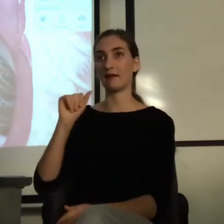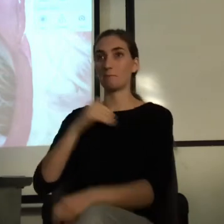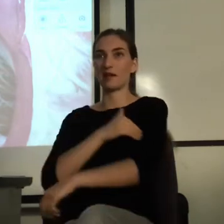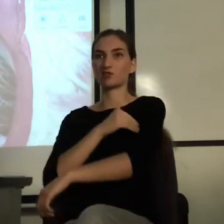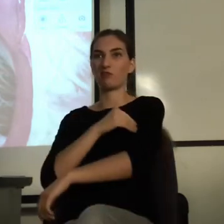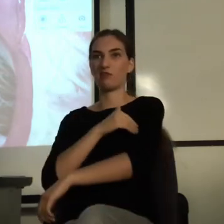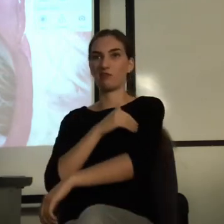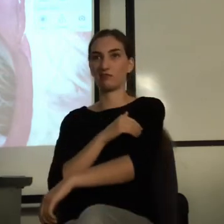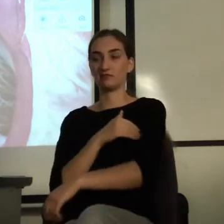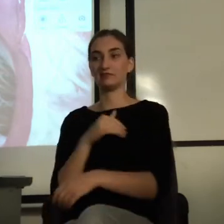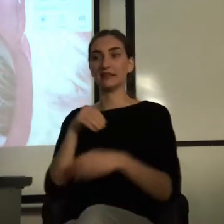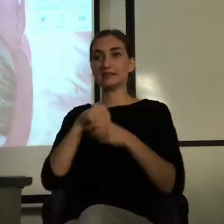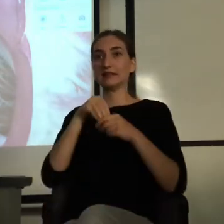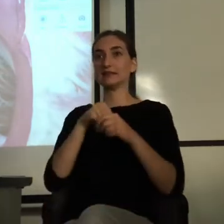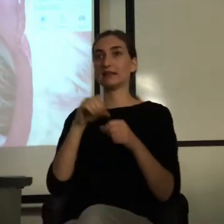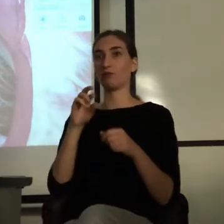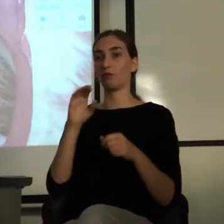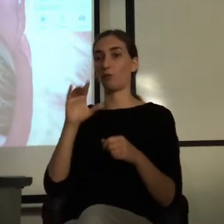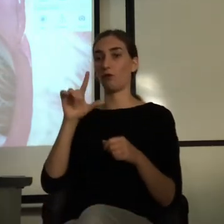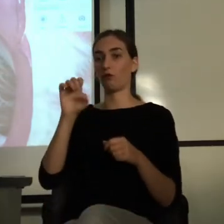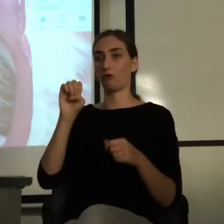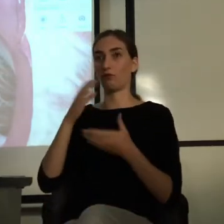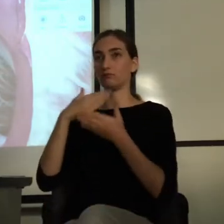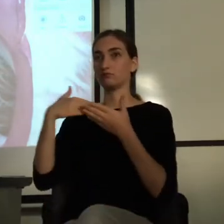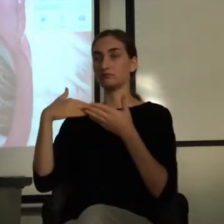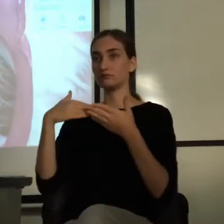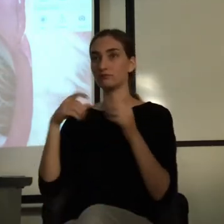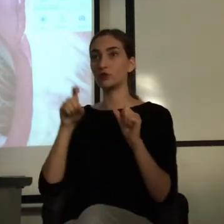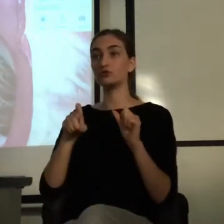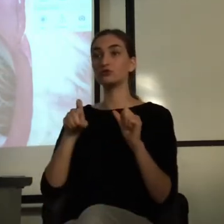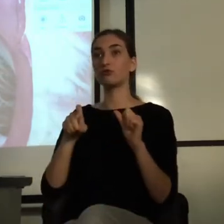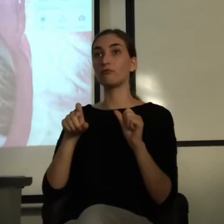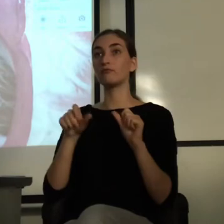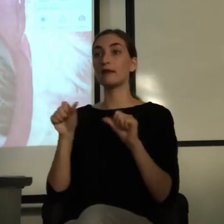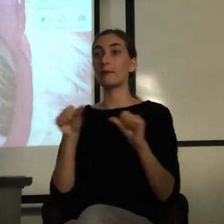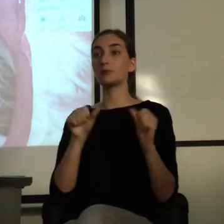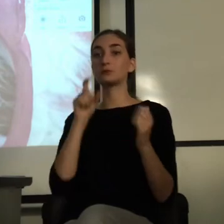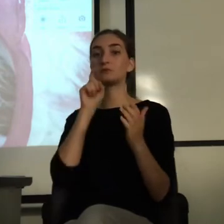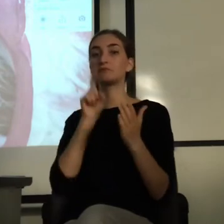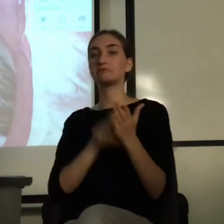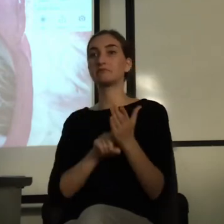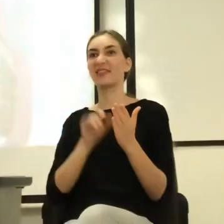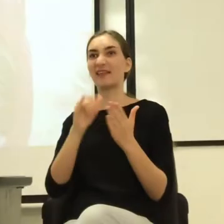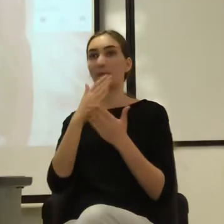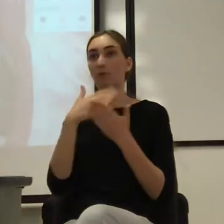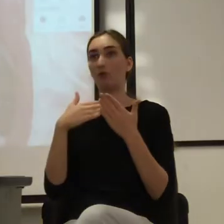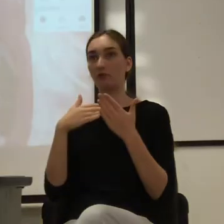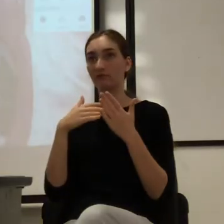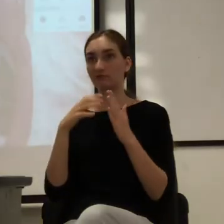auricle. Okay. You should be able to ID that.